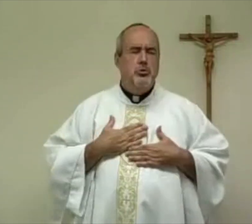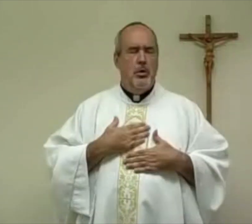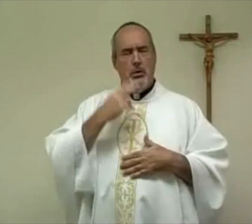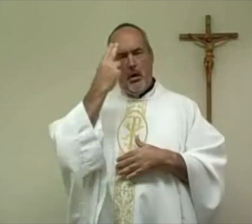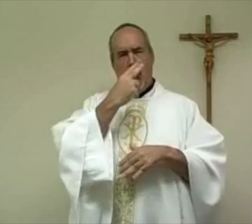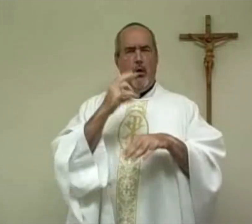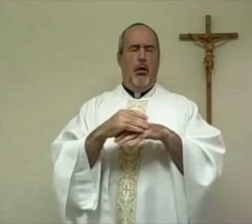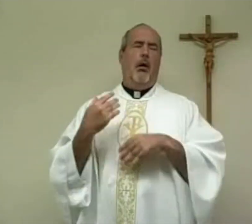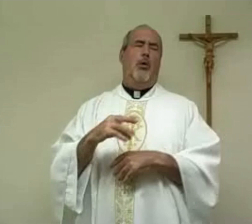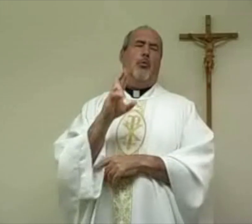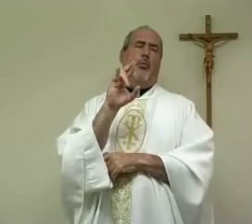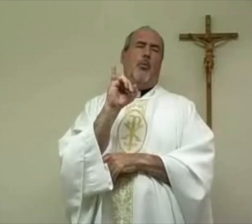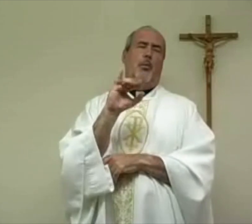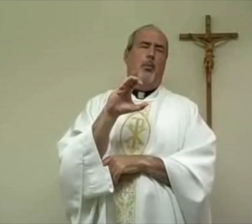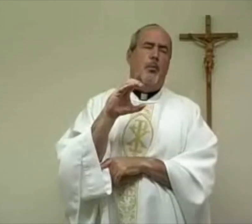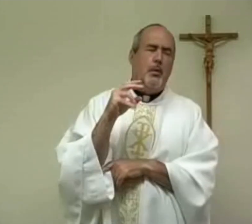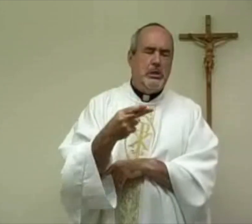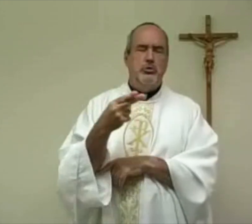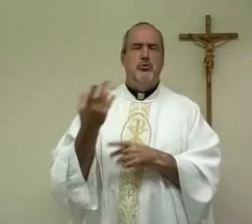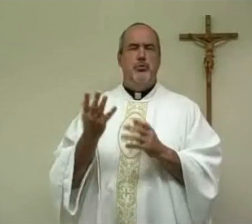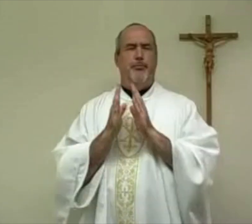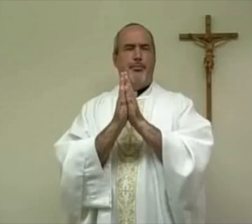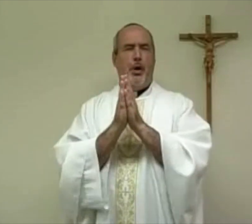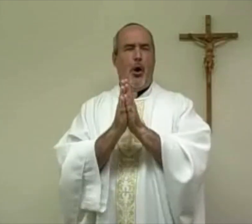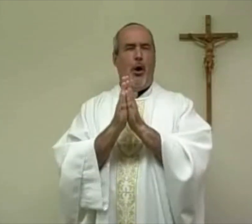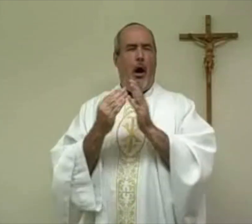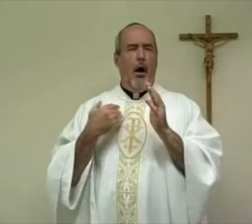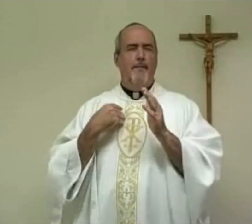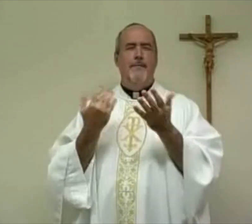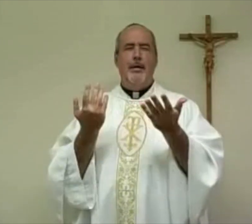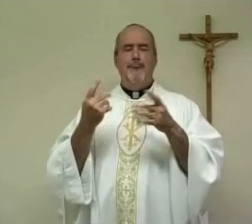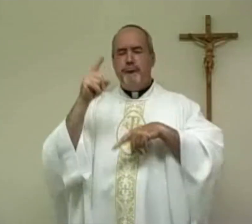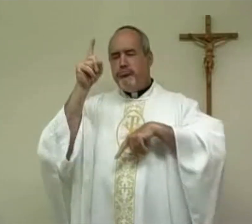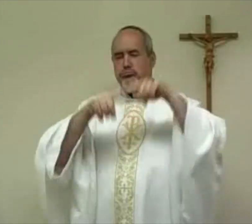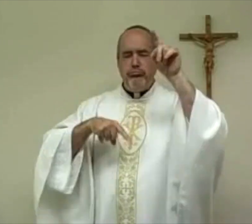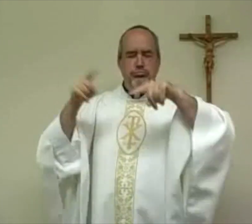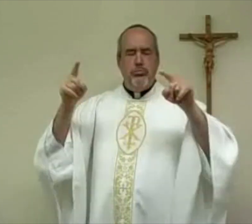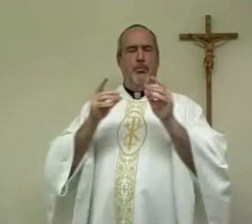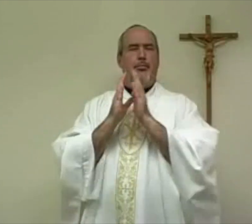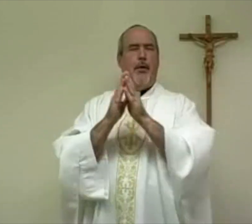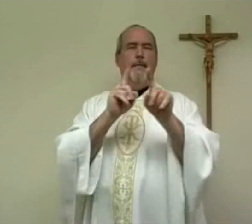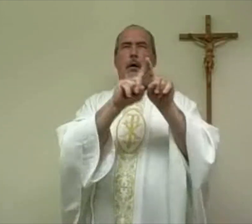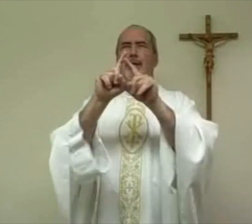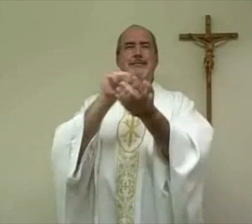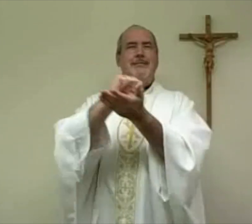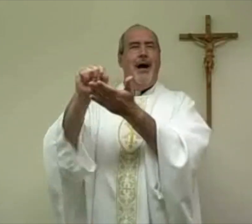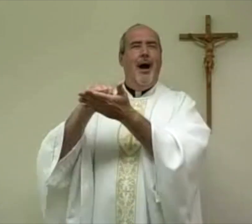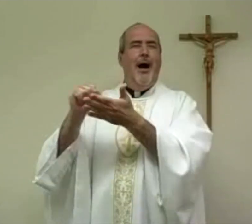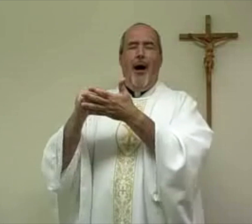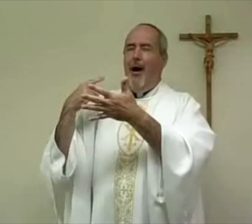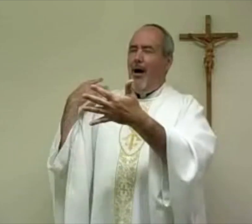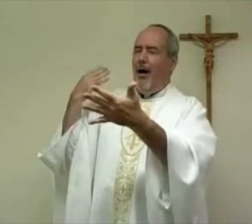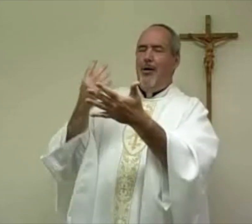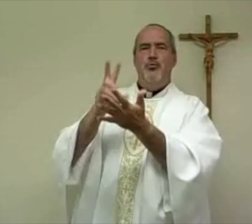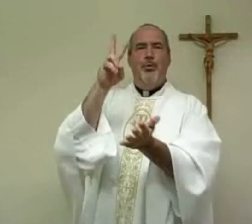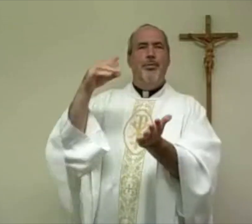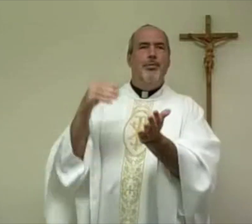And they appreciate how rich in prayer the Catholic Church is, and how it offers all